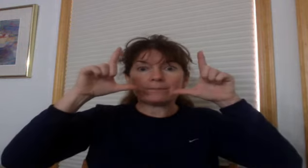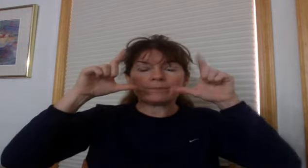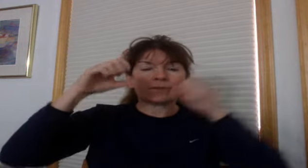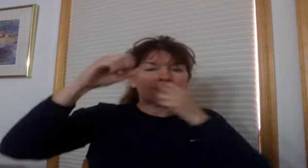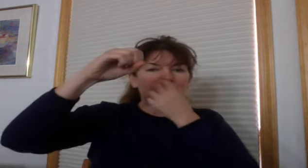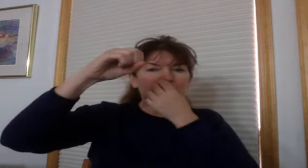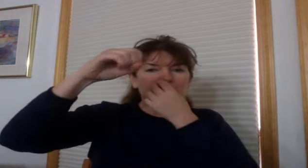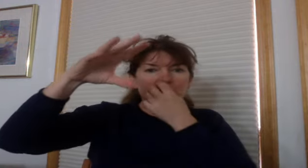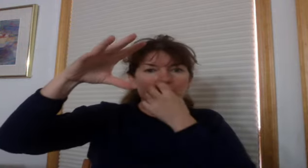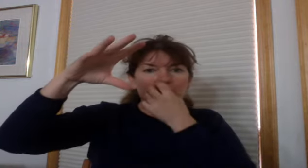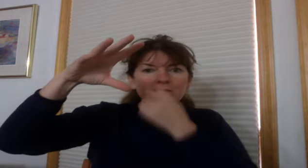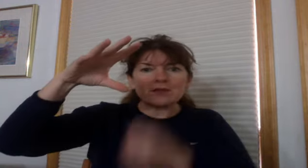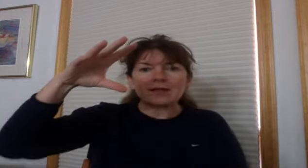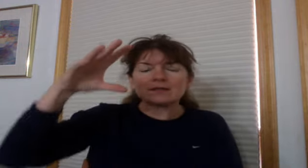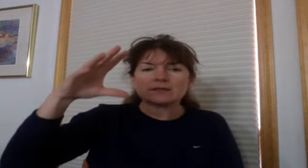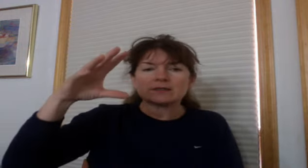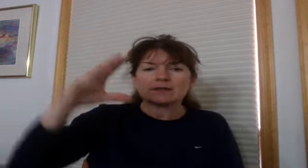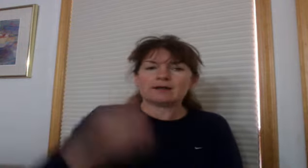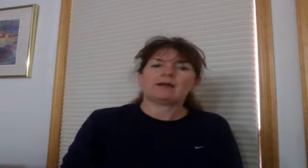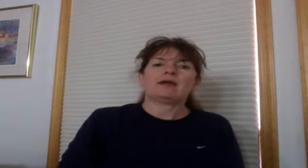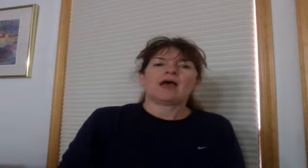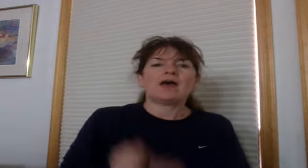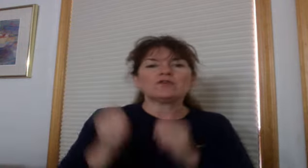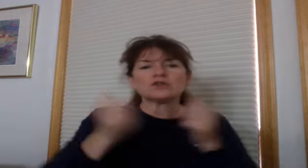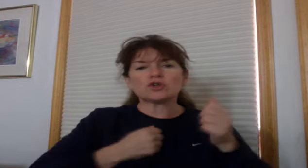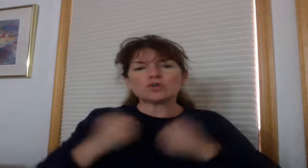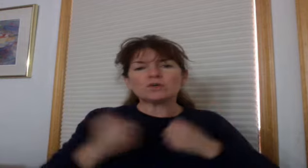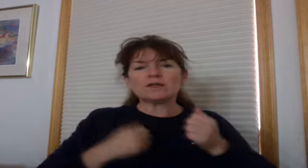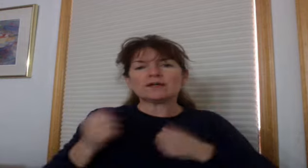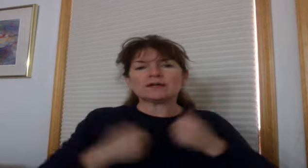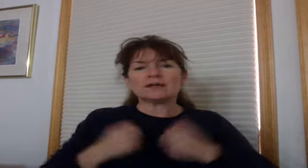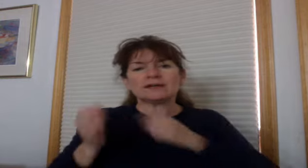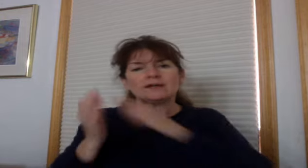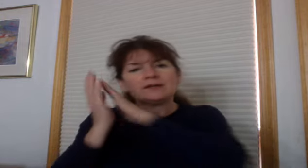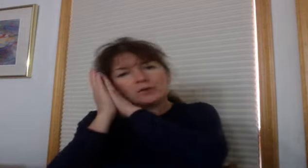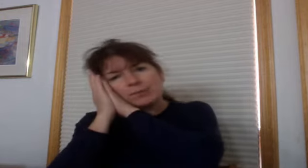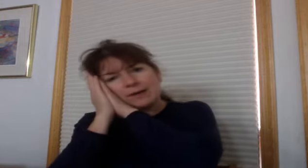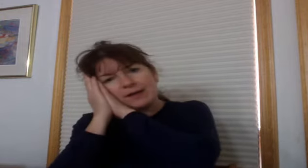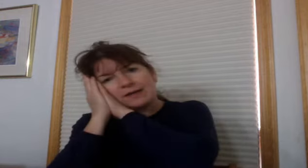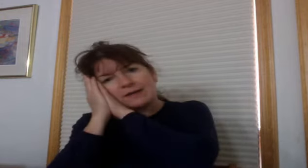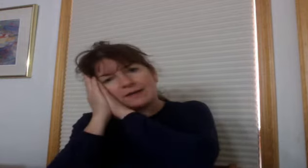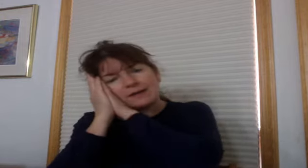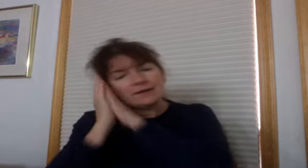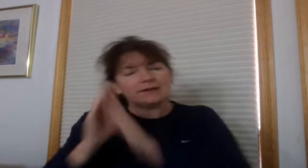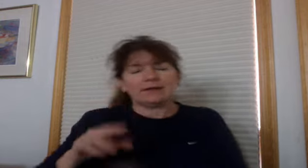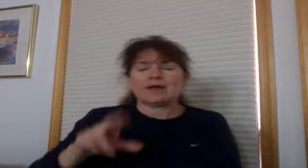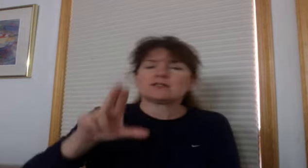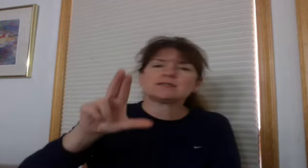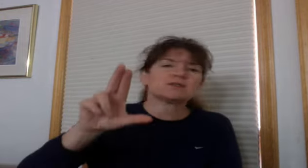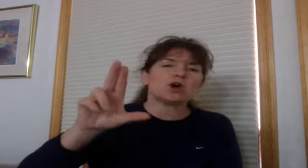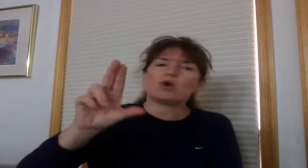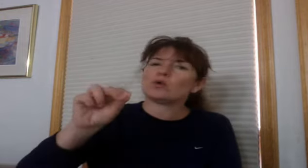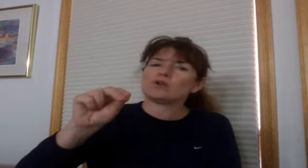And she turns on the light. And there's a gorilla in her bed. And she says, oh, no,